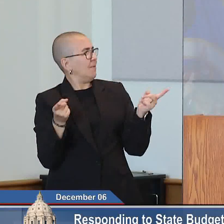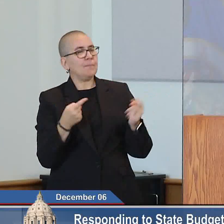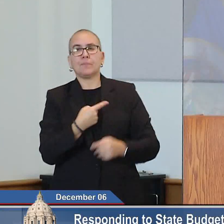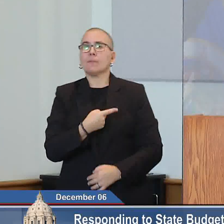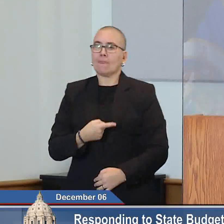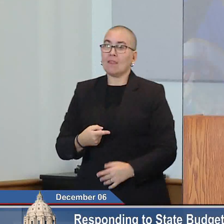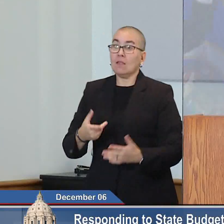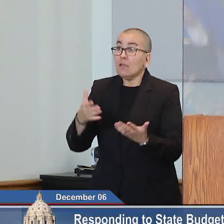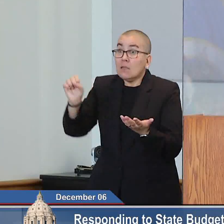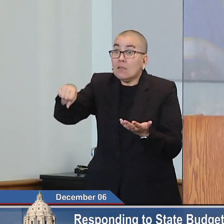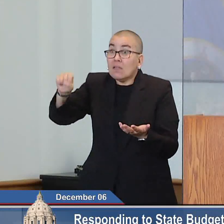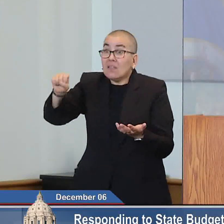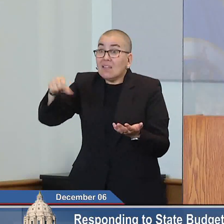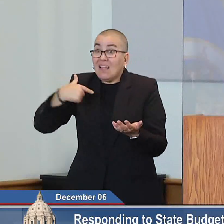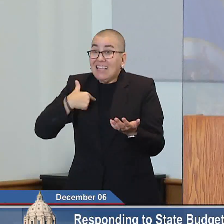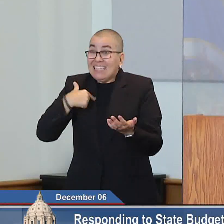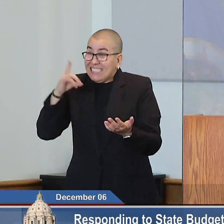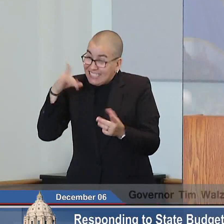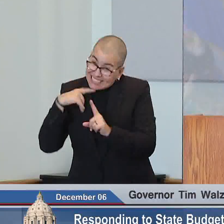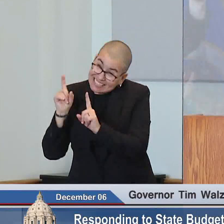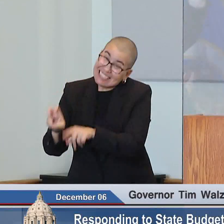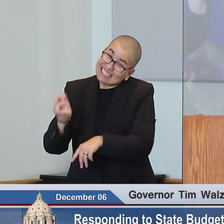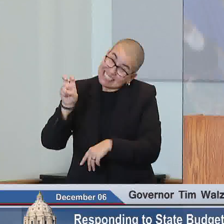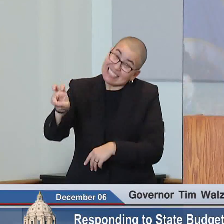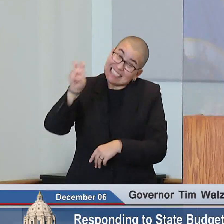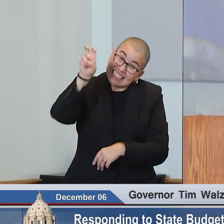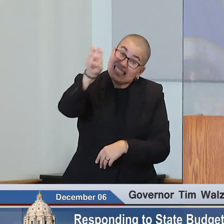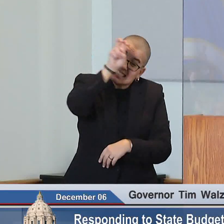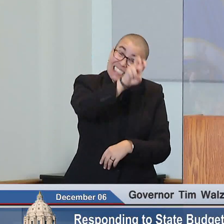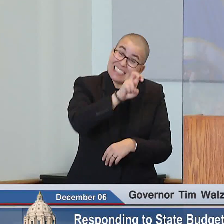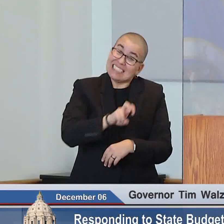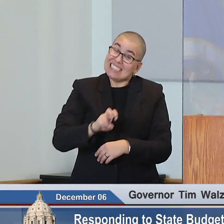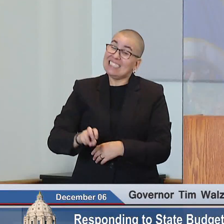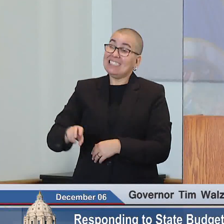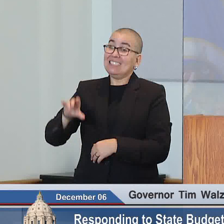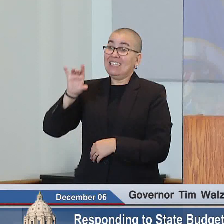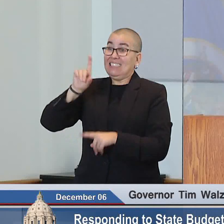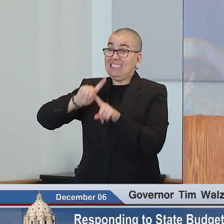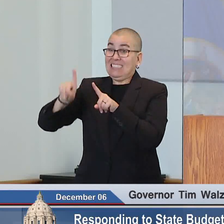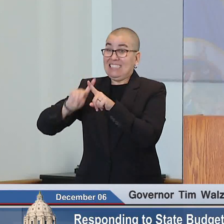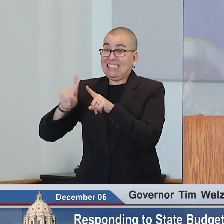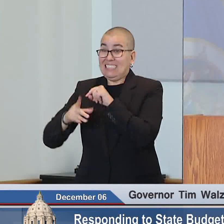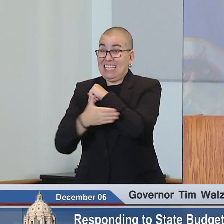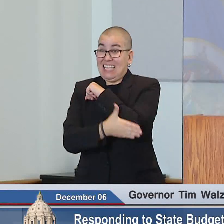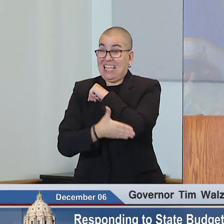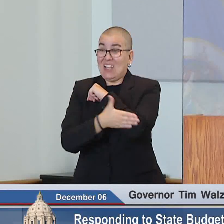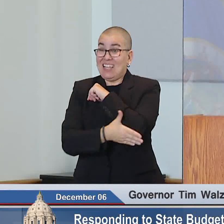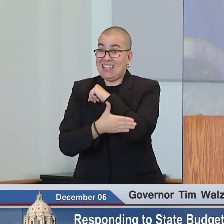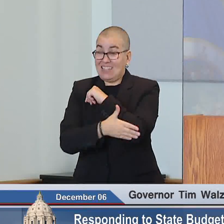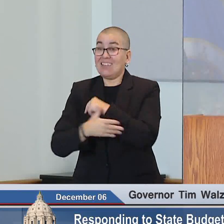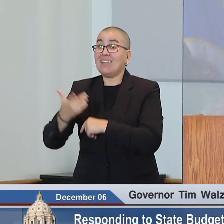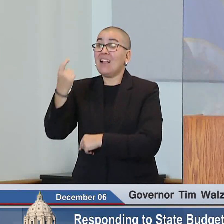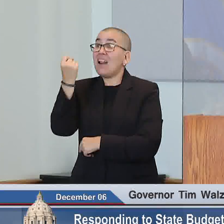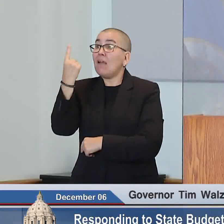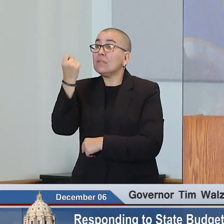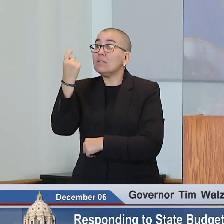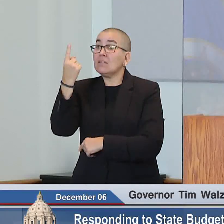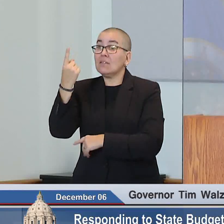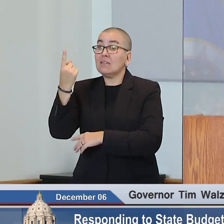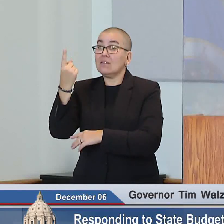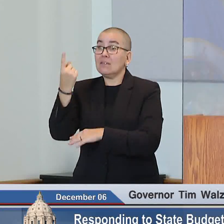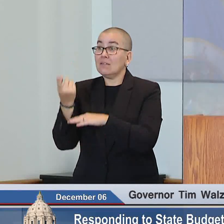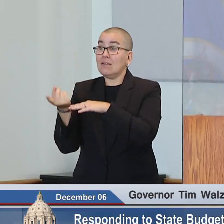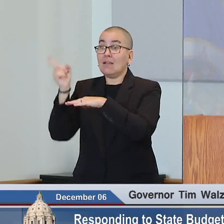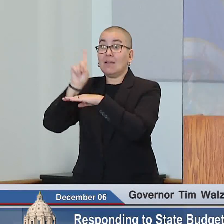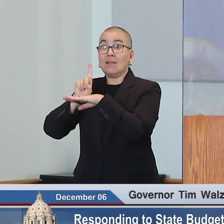counties were there, all 87 tables. And I walked in, and I got a standing ovation from 11 tables. So you know how this works. Actually, they're all there. And I said, you